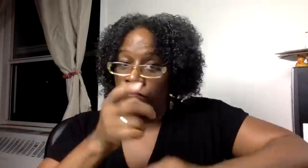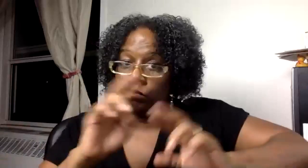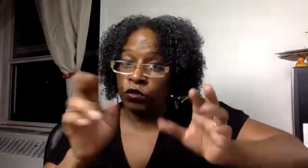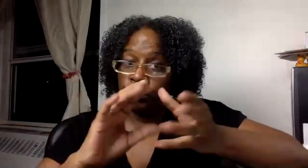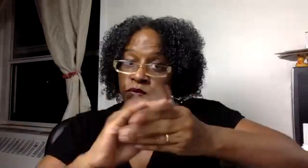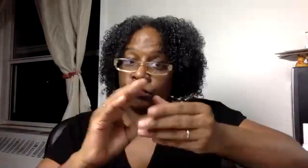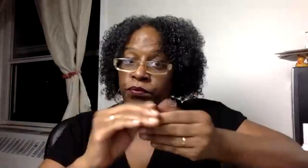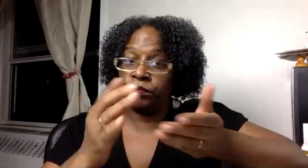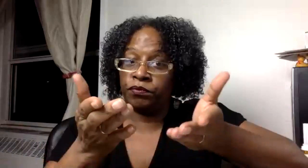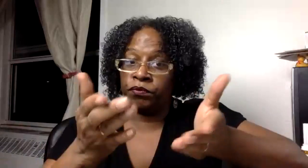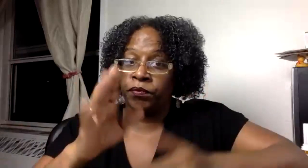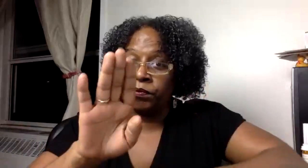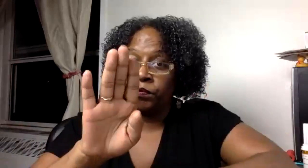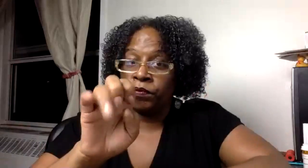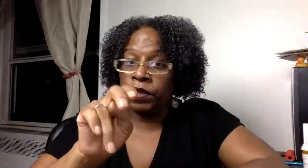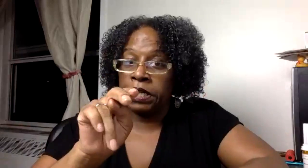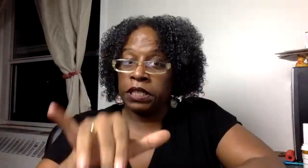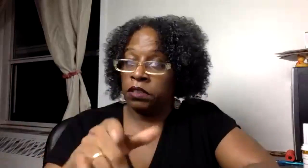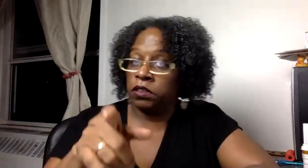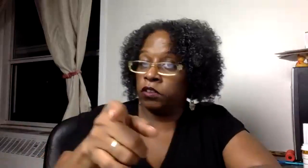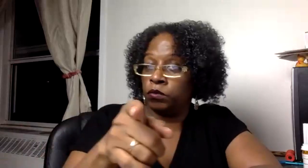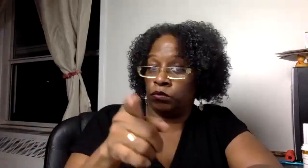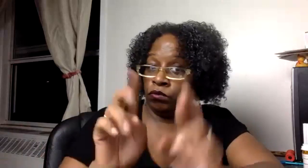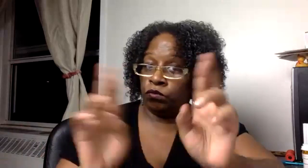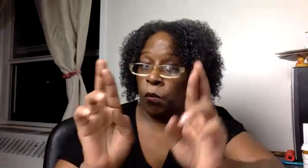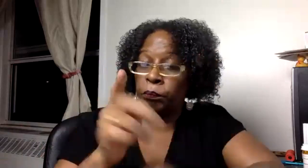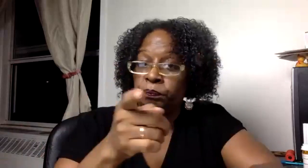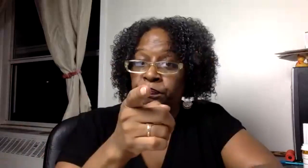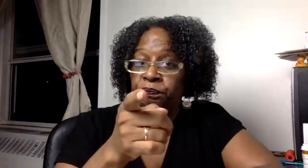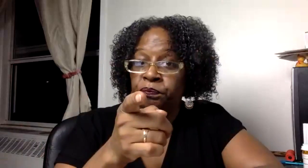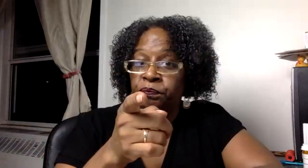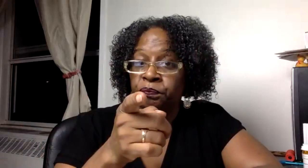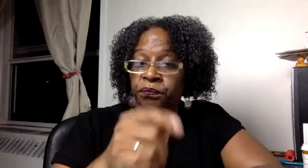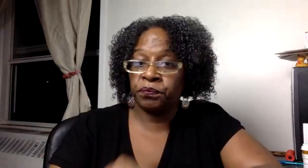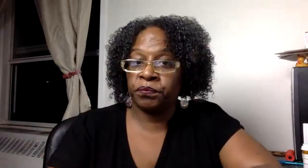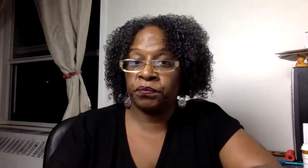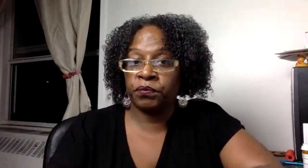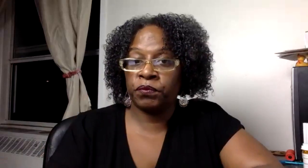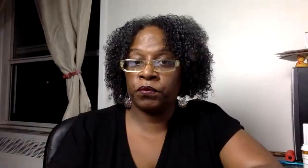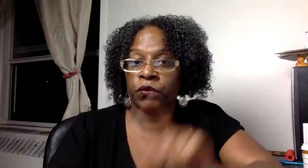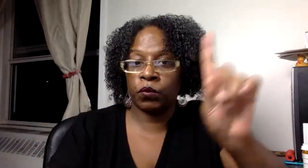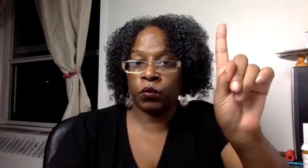That and also being a deafblind person. Do you want to speak to that, Benny? Are you ready to go?